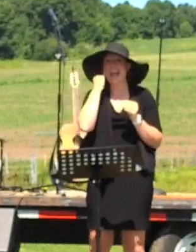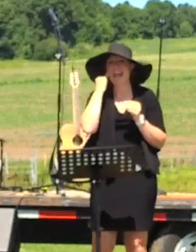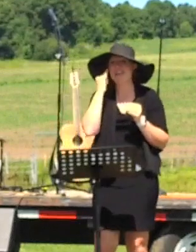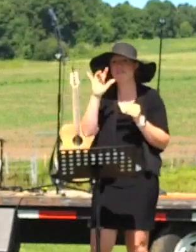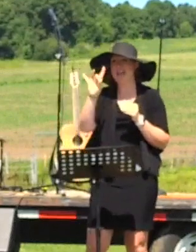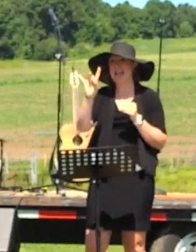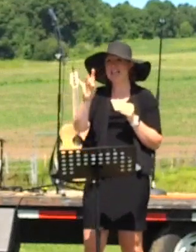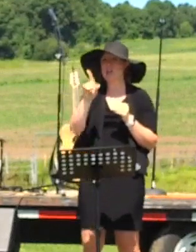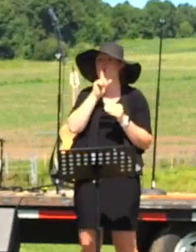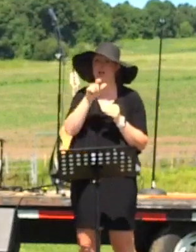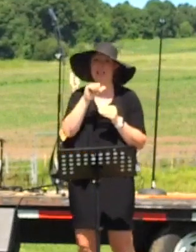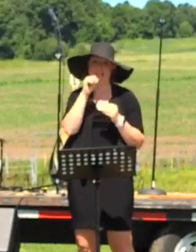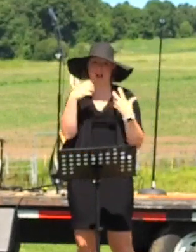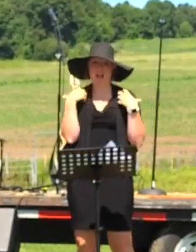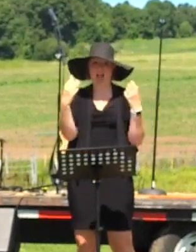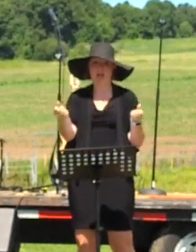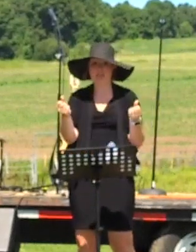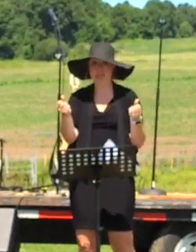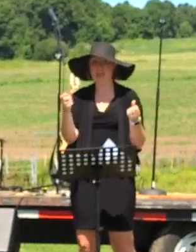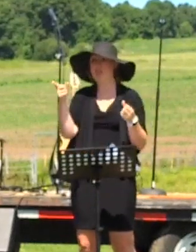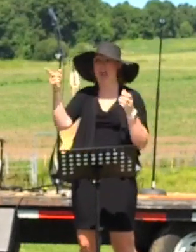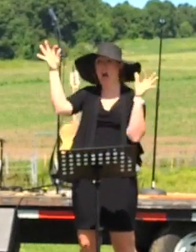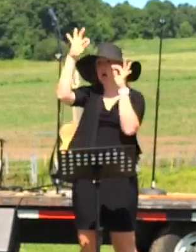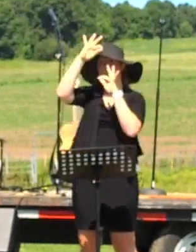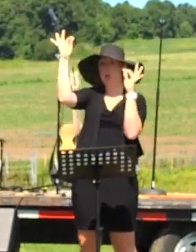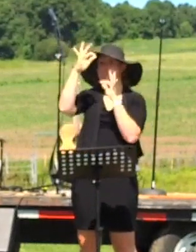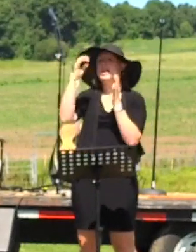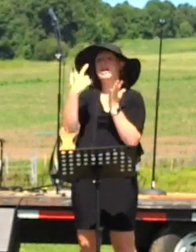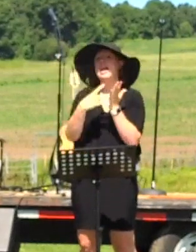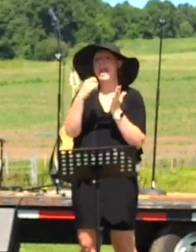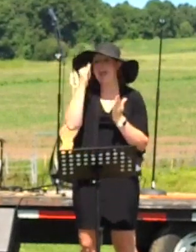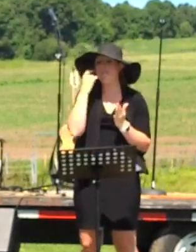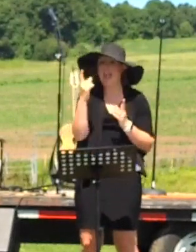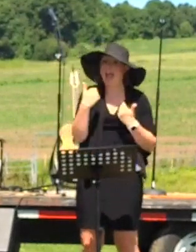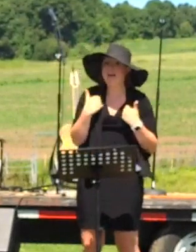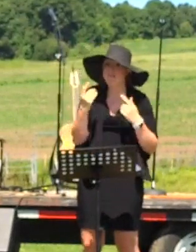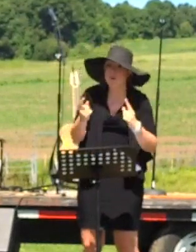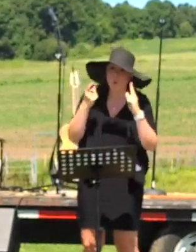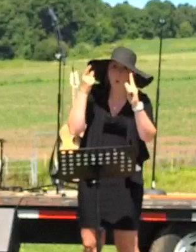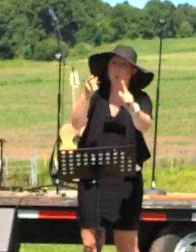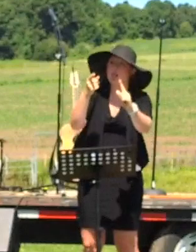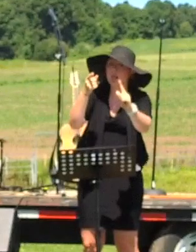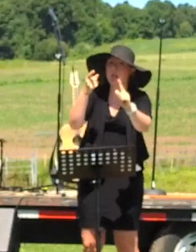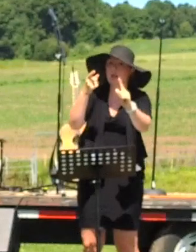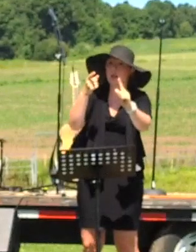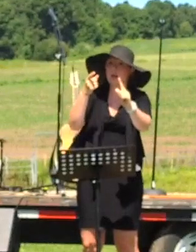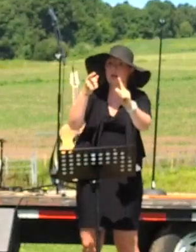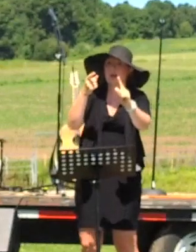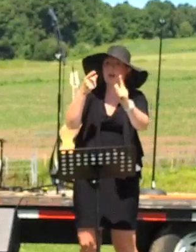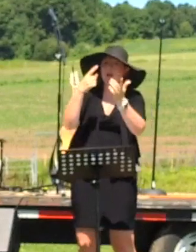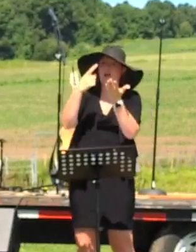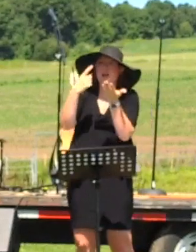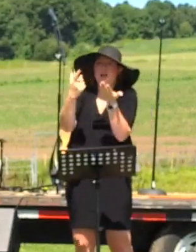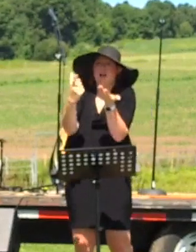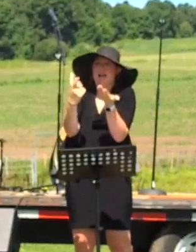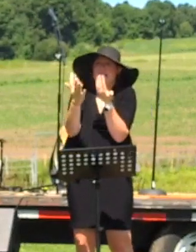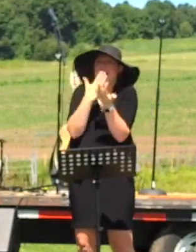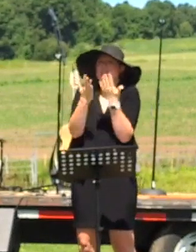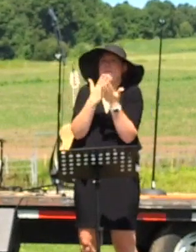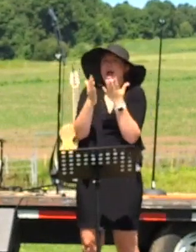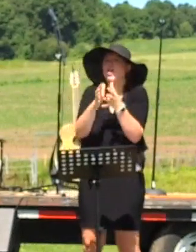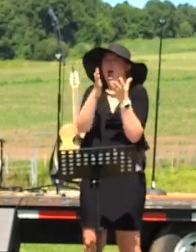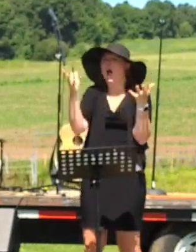clueless. An unhealthy eight, if they're working towards something, if they have a goal, no matter how much it's affecting